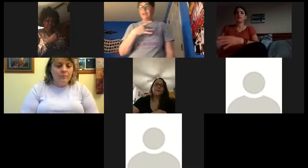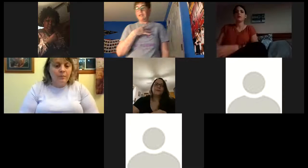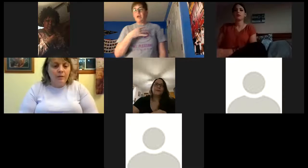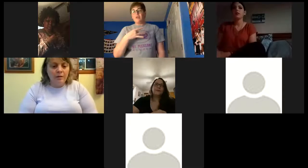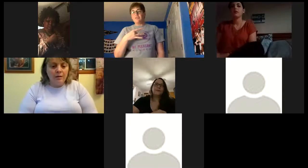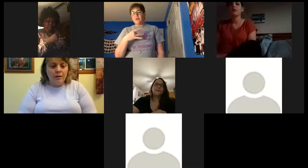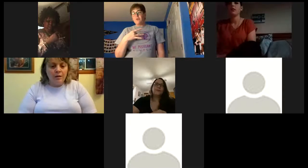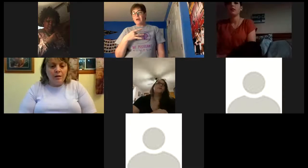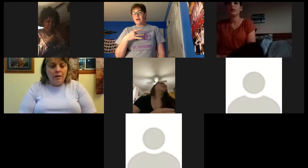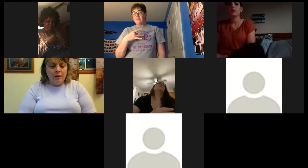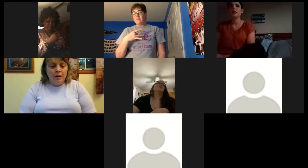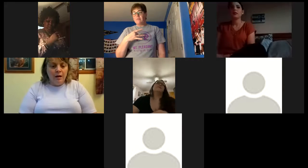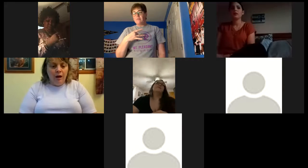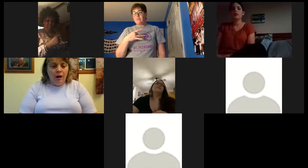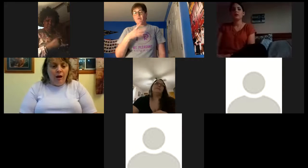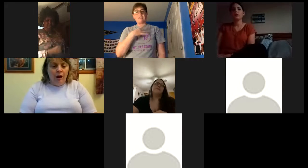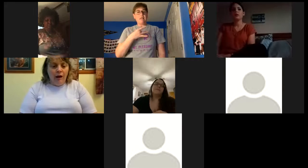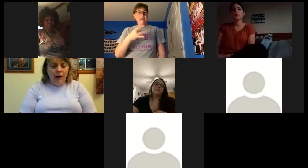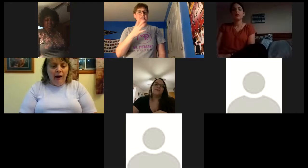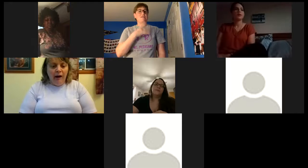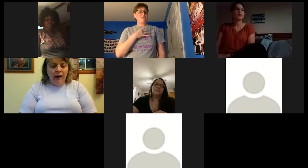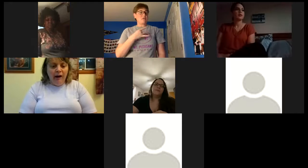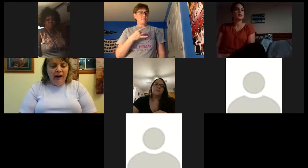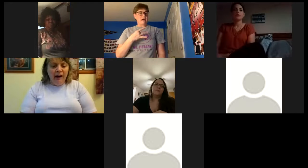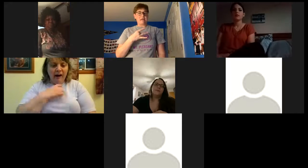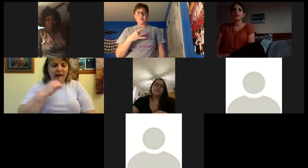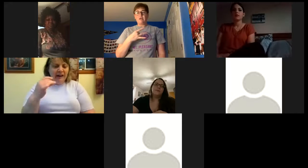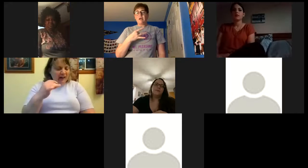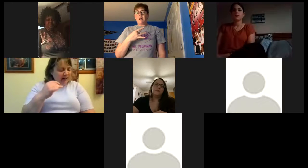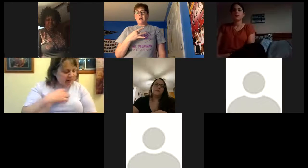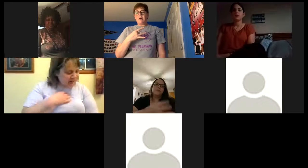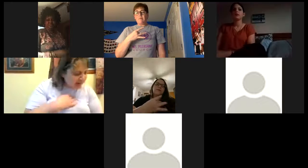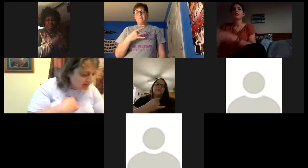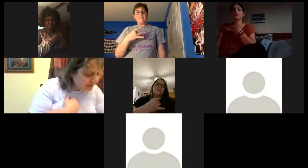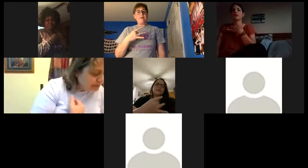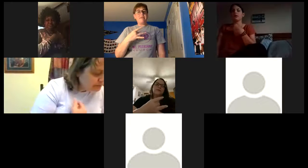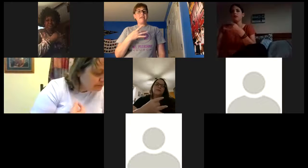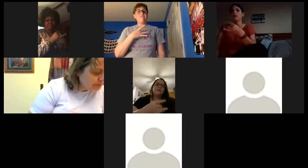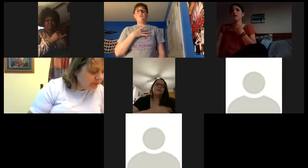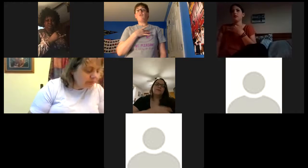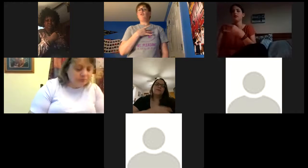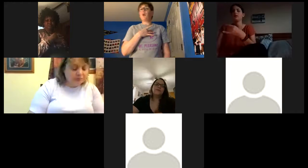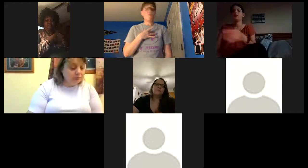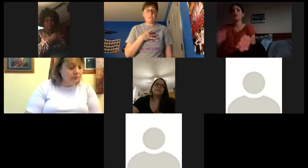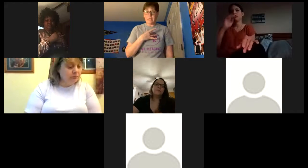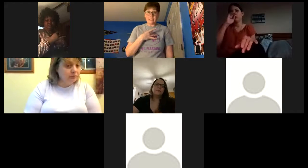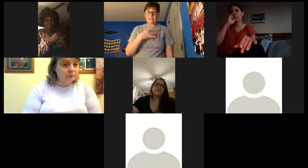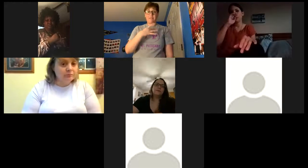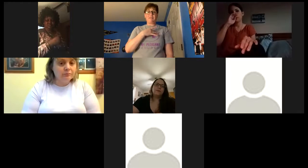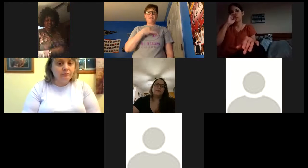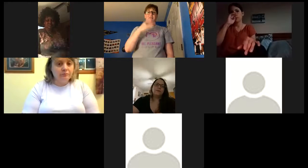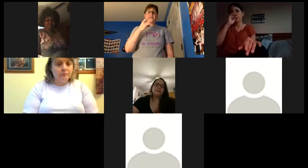You like. So it's like, it's also admire. But then if you don't